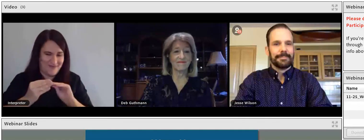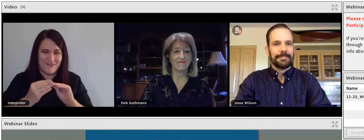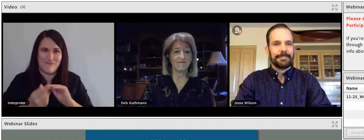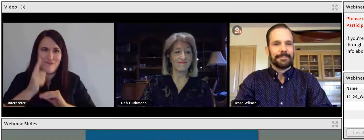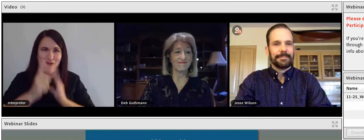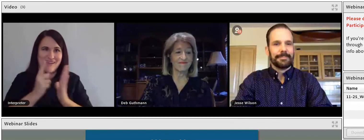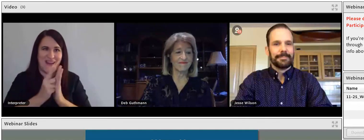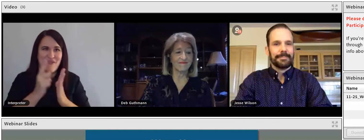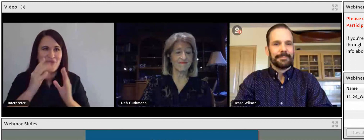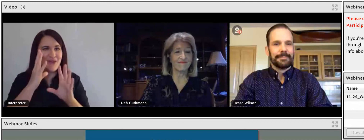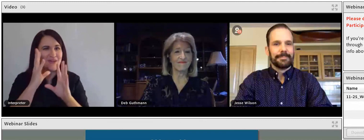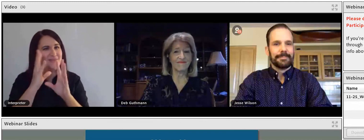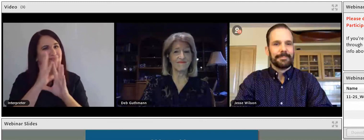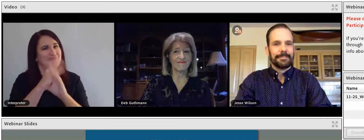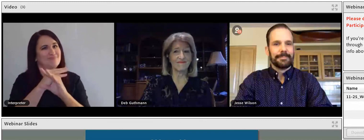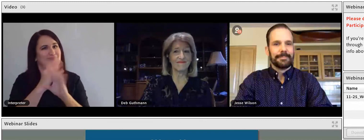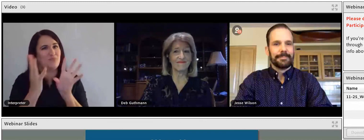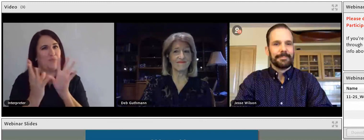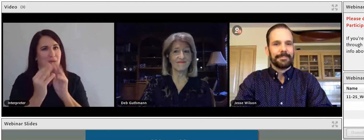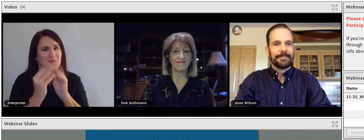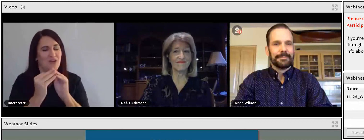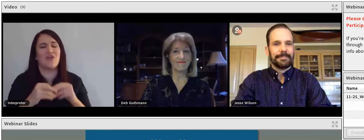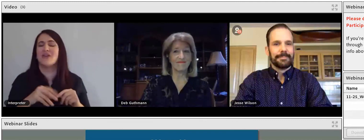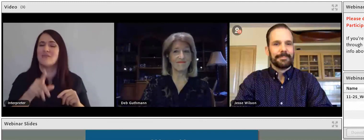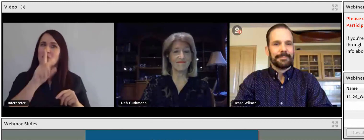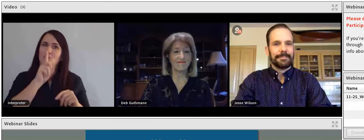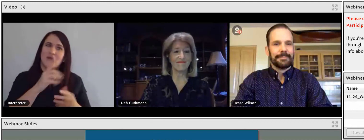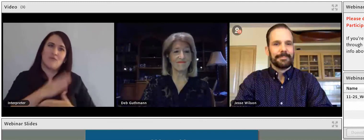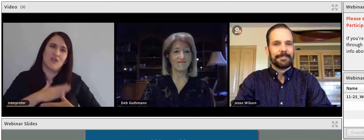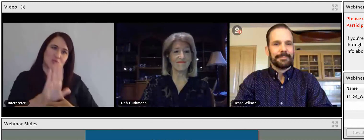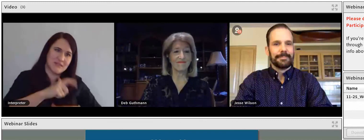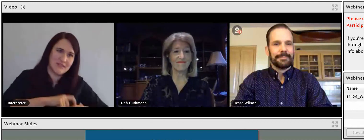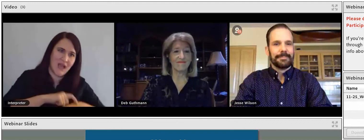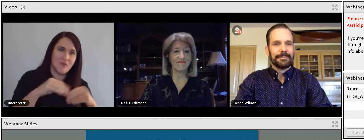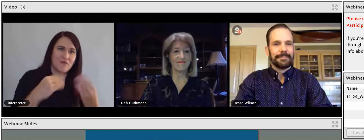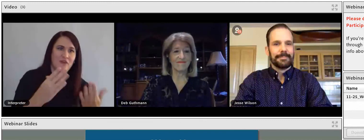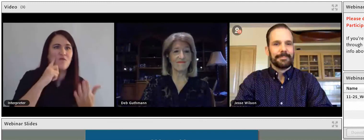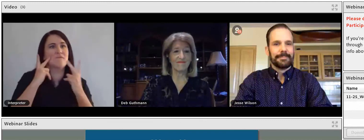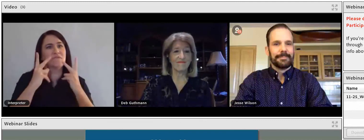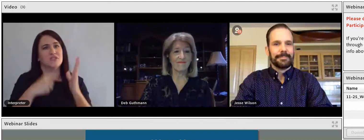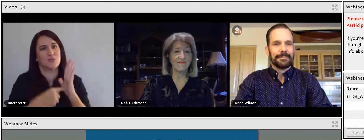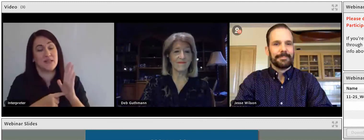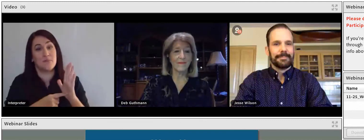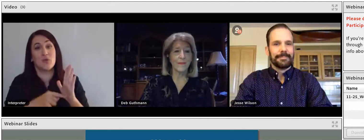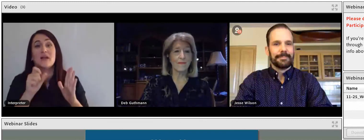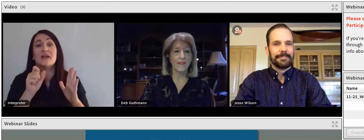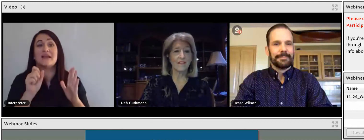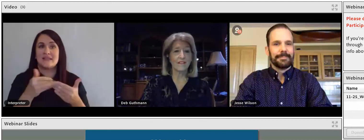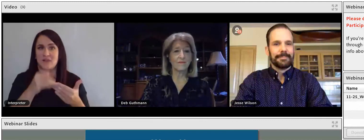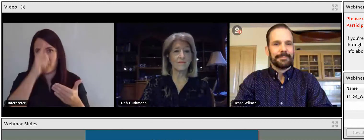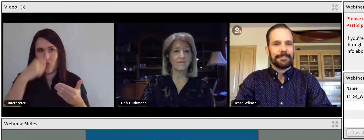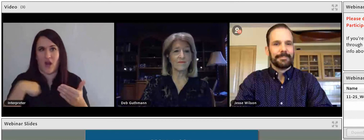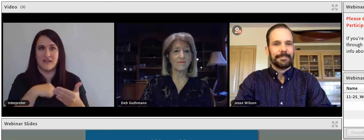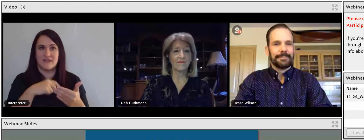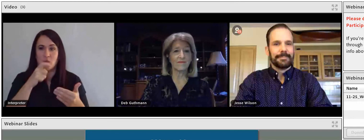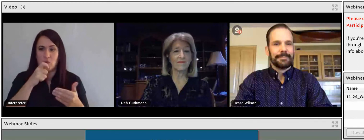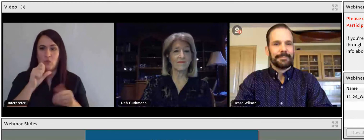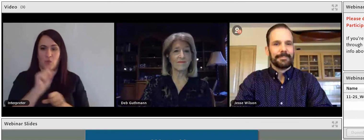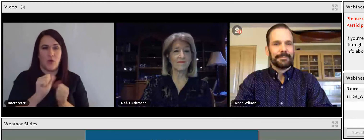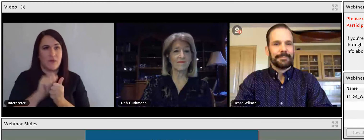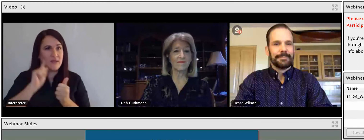1-hour webinar, and I really appreciate all of the time you put into giving us those visual examples. It's easy for those of us who work with the